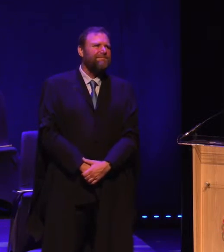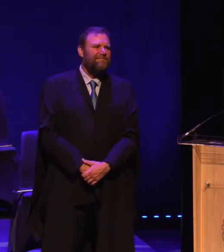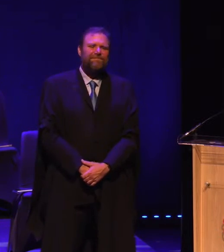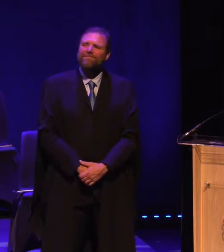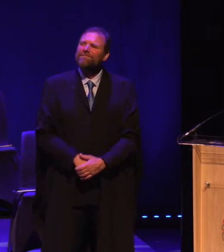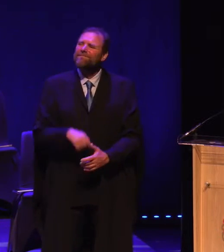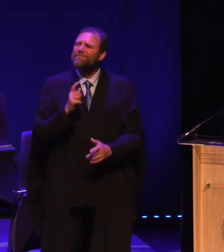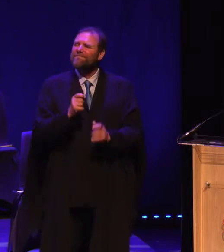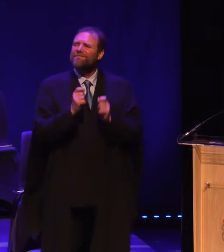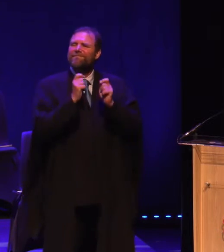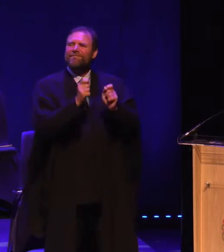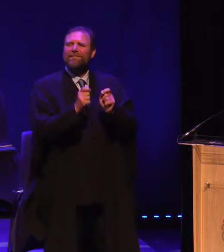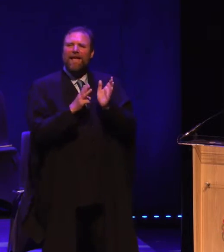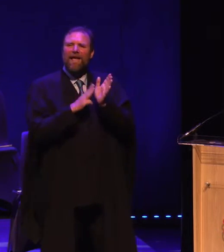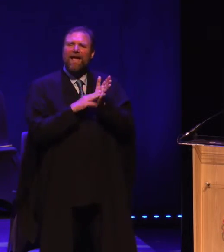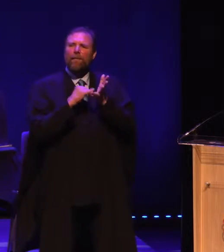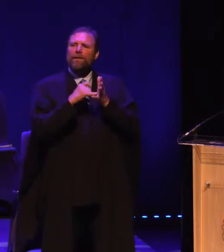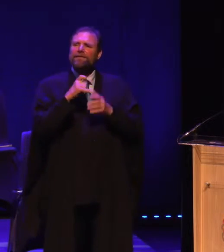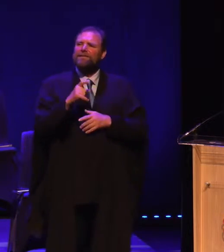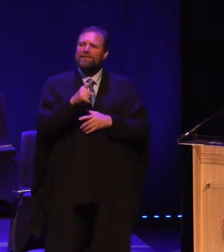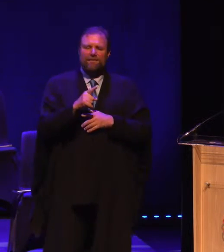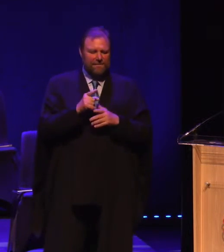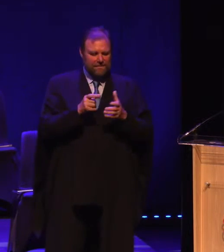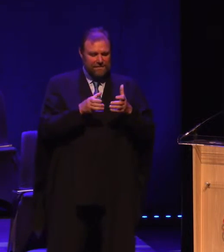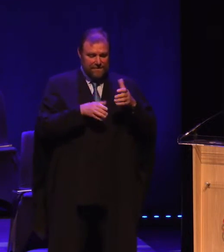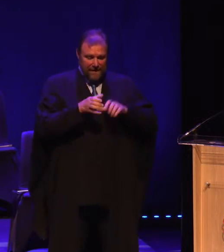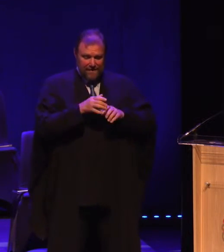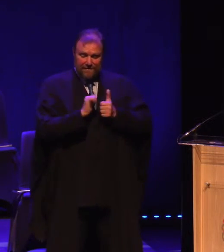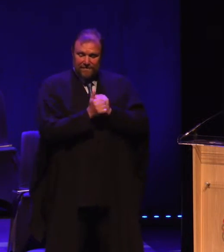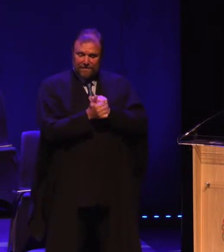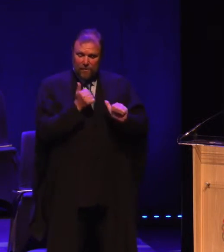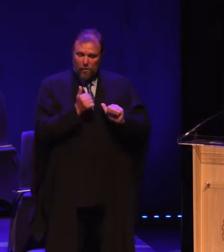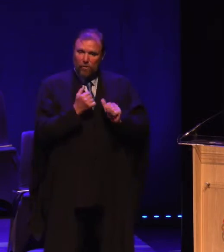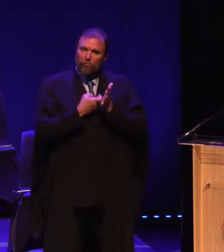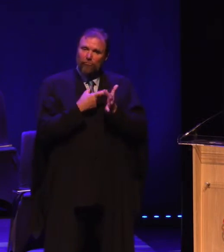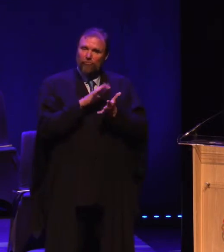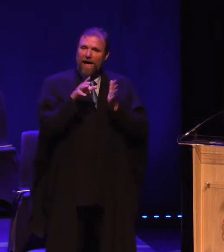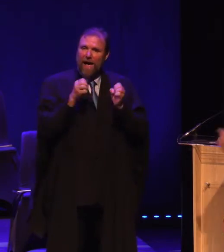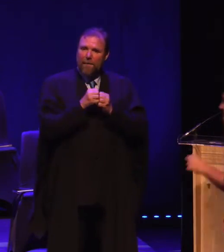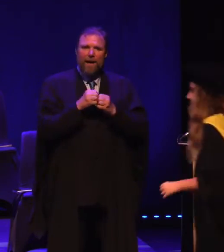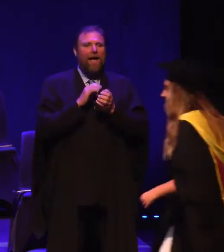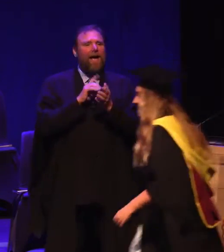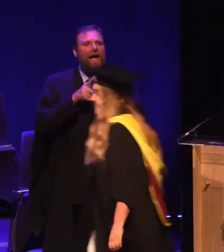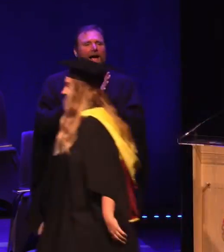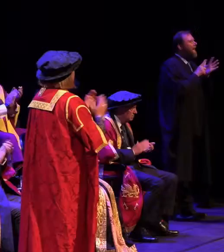For the award of the Master of Science in Sport Rehabilitation, Ellen Drake.